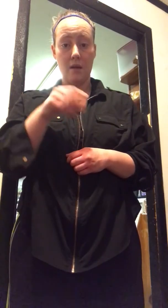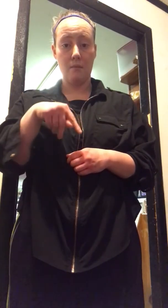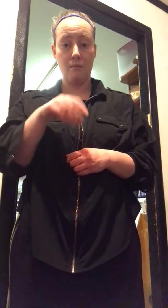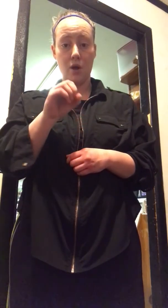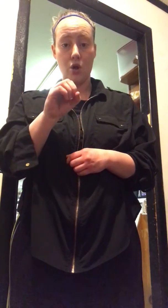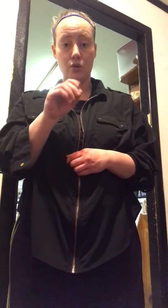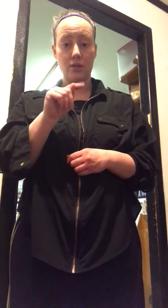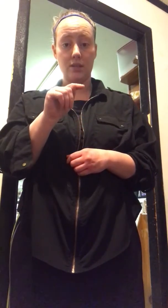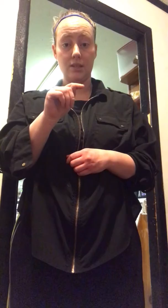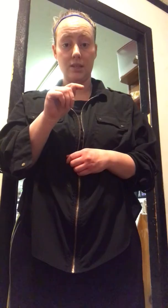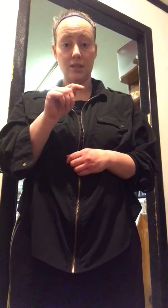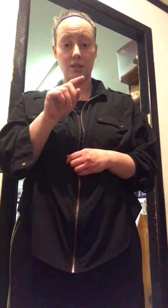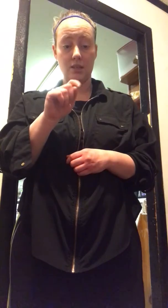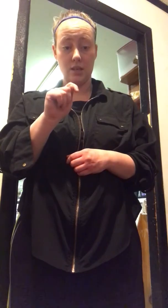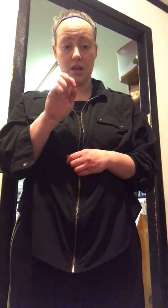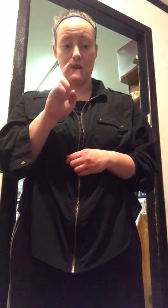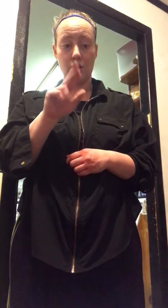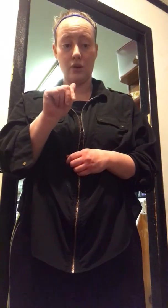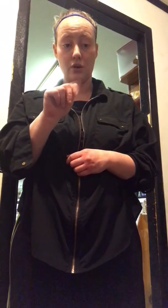portions. Coronial.